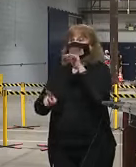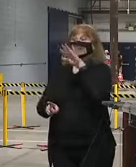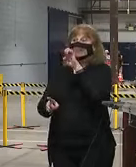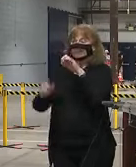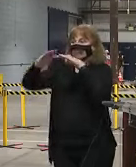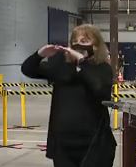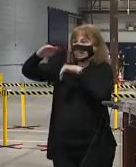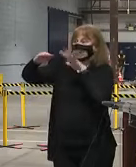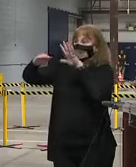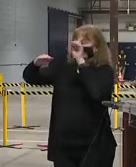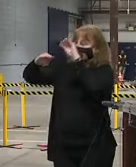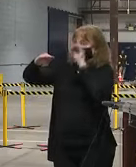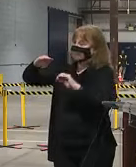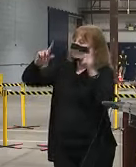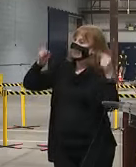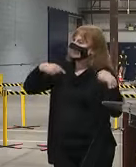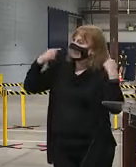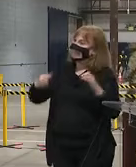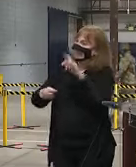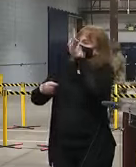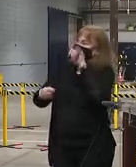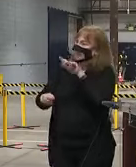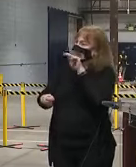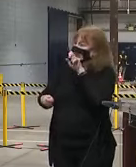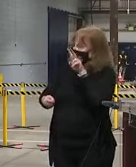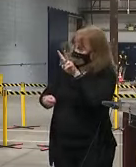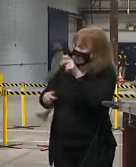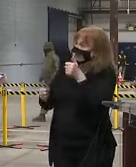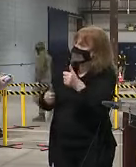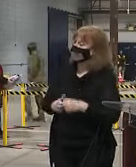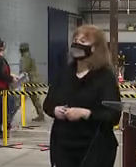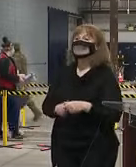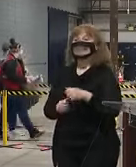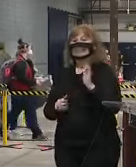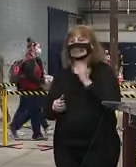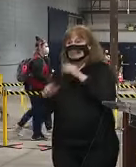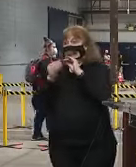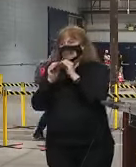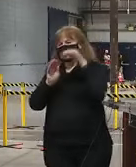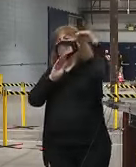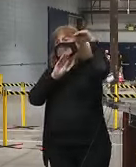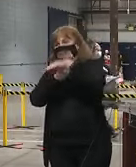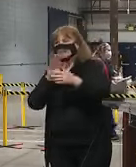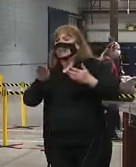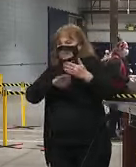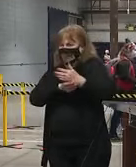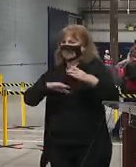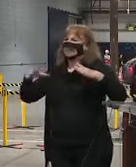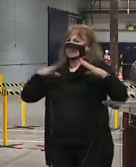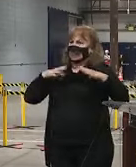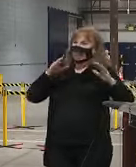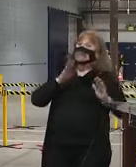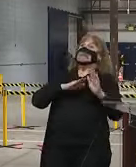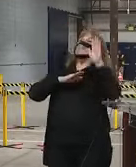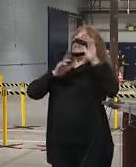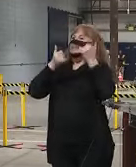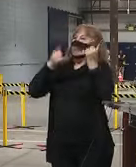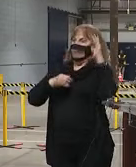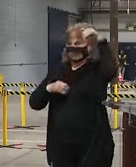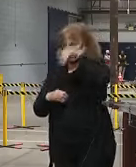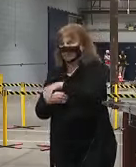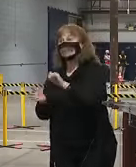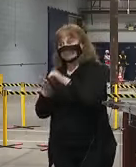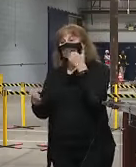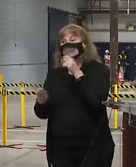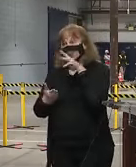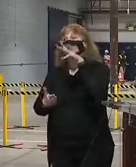been below 5% since early November. Our numbers have dropped since the post-holiday spike, and that is good